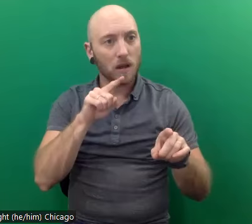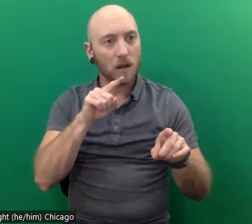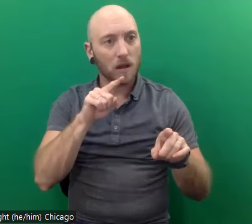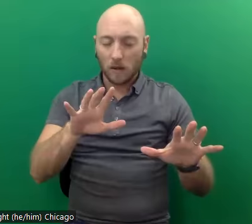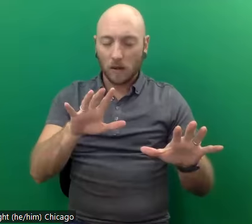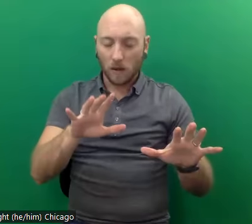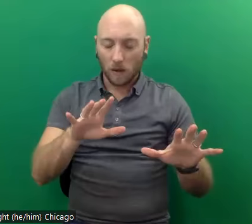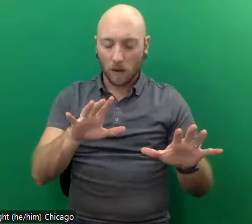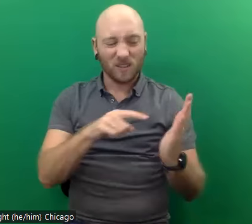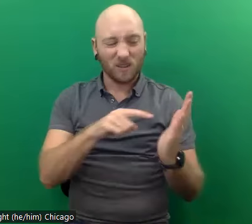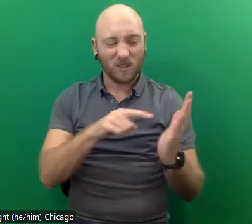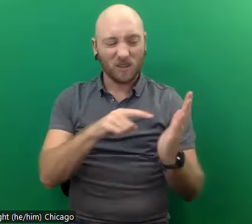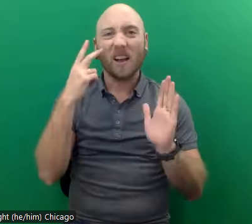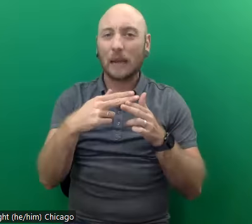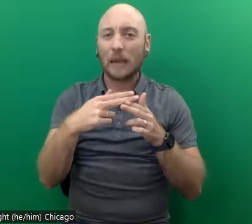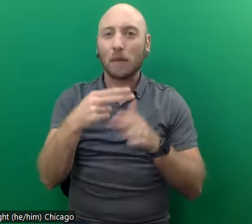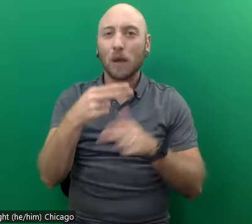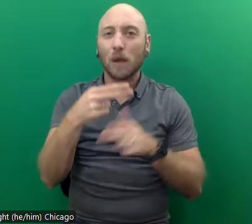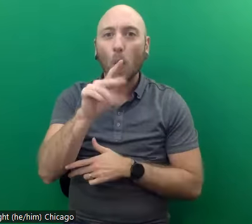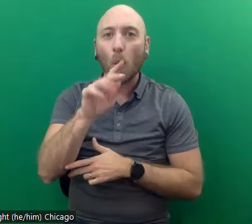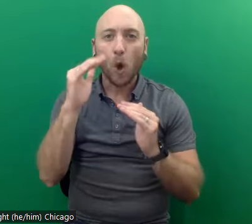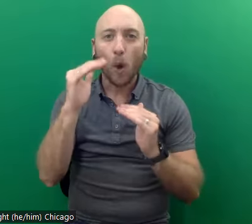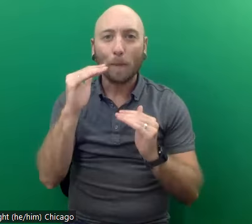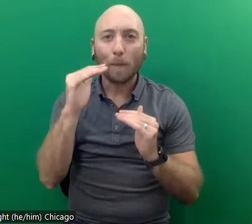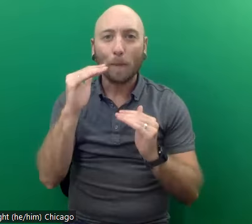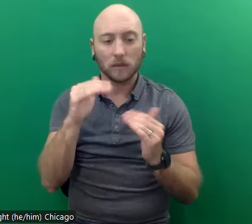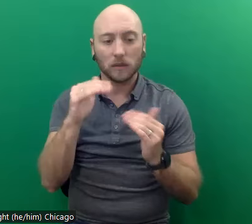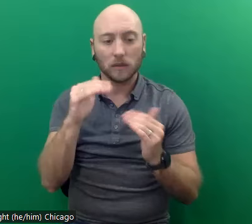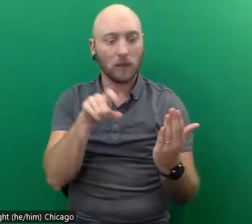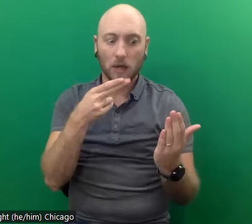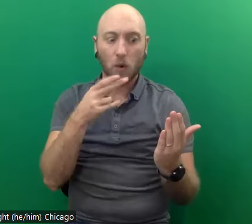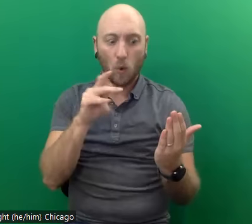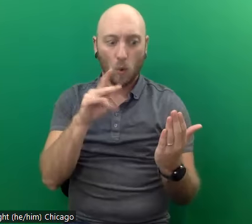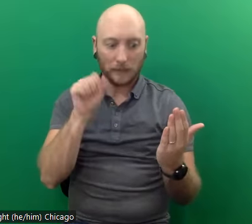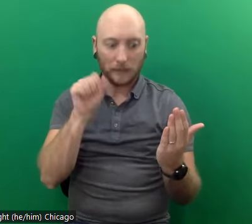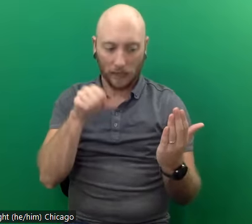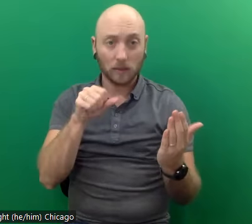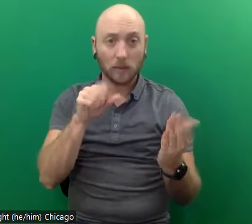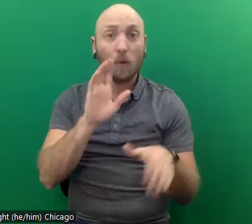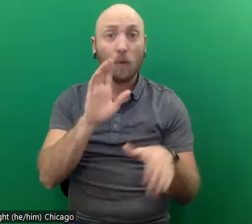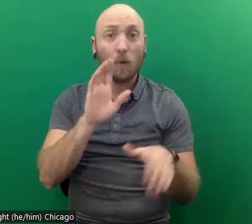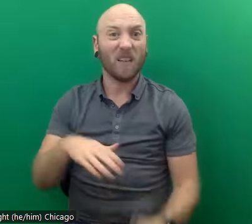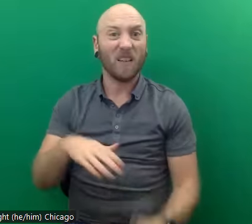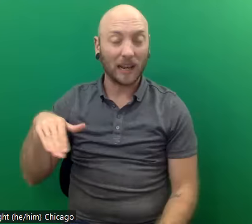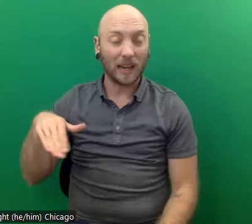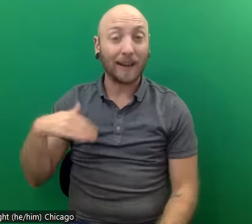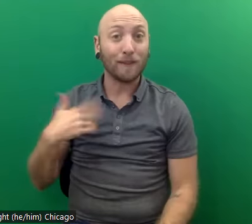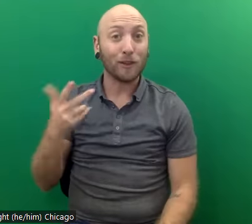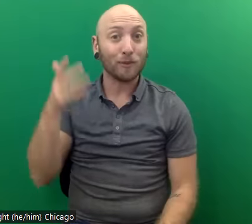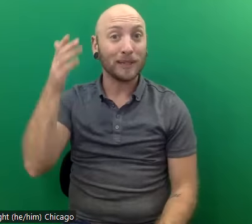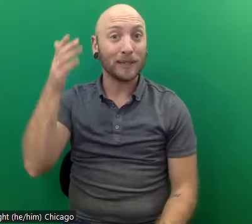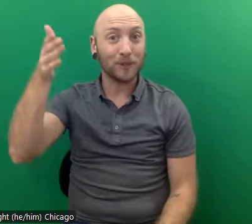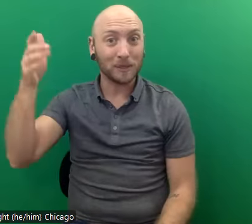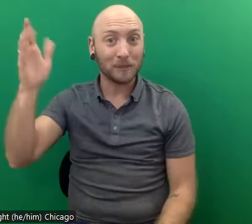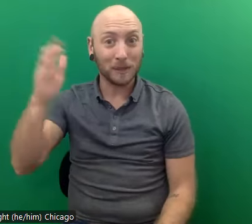get. And I showed up to that meeting late, and there was it was a 3-speaker meeting, and 3 speakers were already in